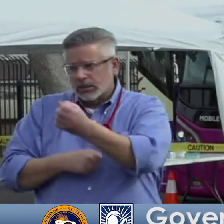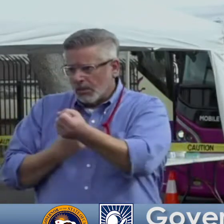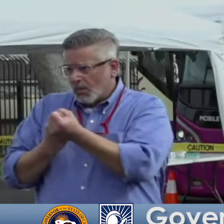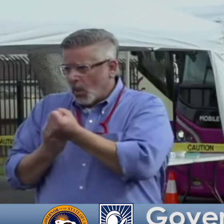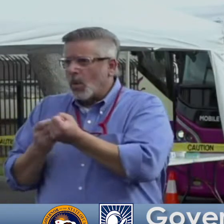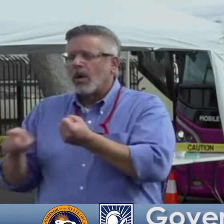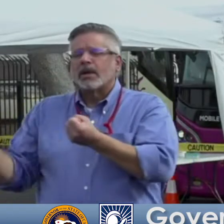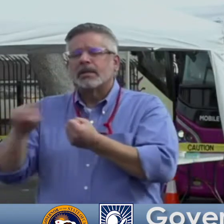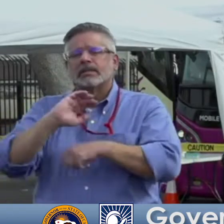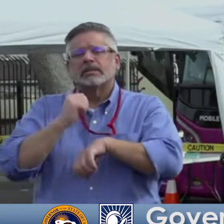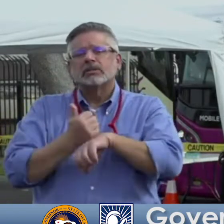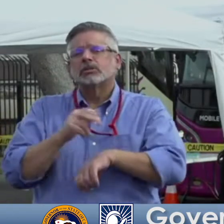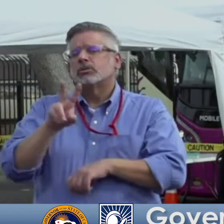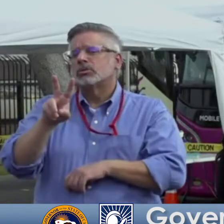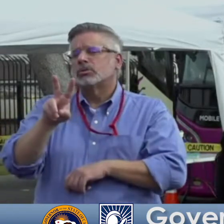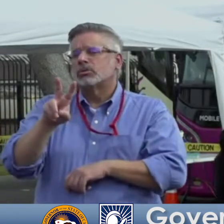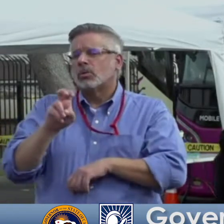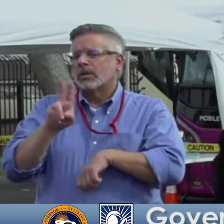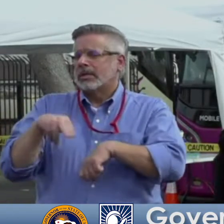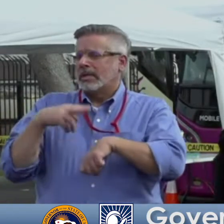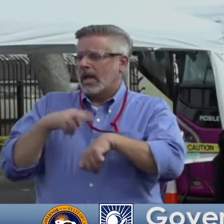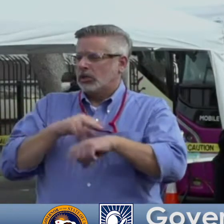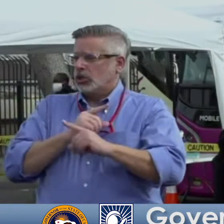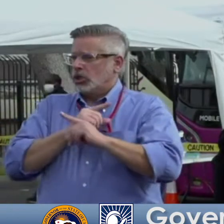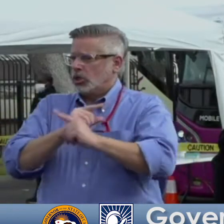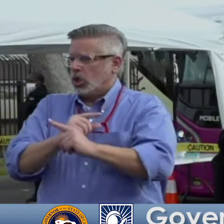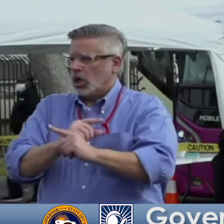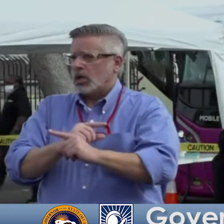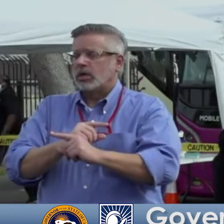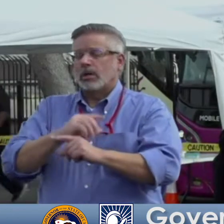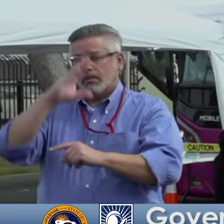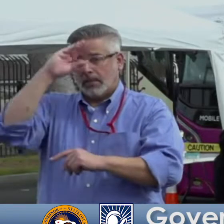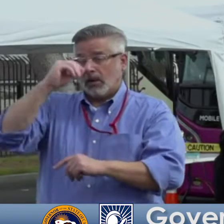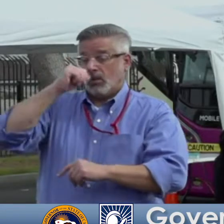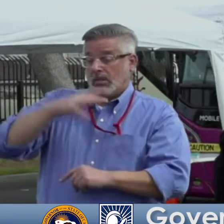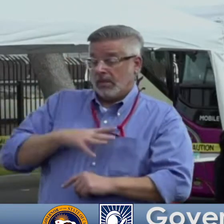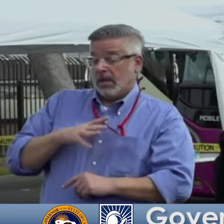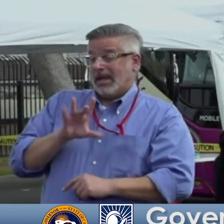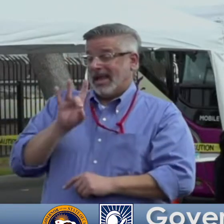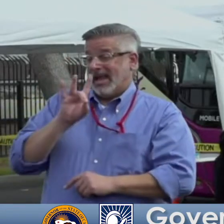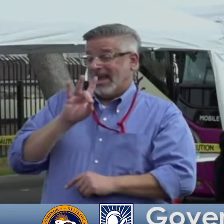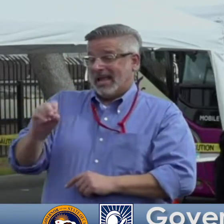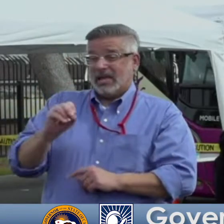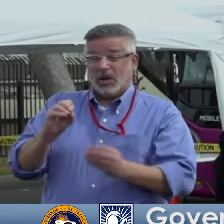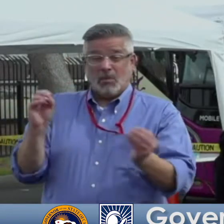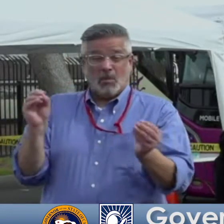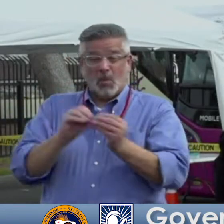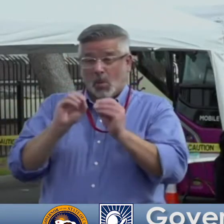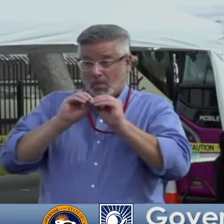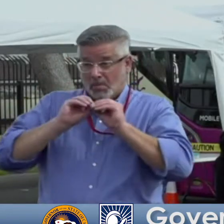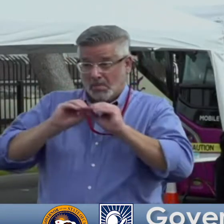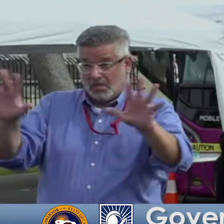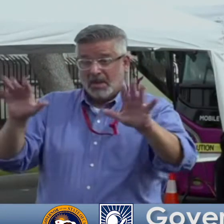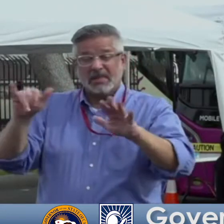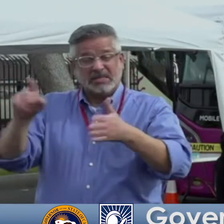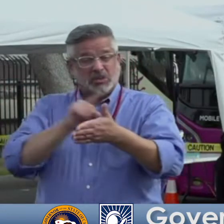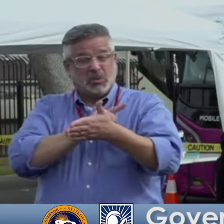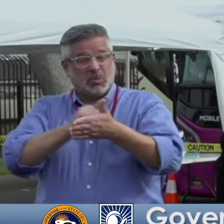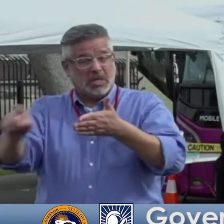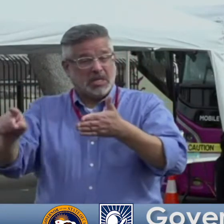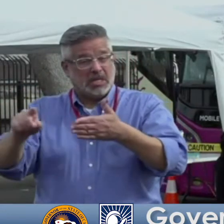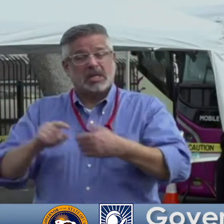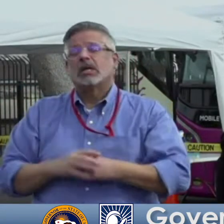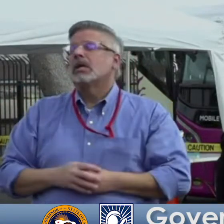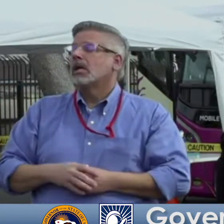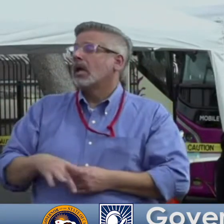50 sites 200 National Guardsmen and women. We have 80 more going out the rest of this week,